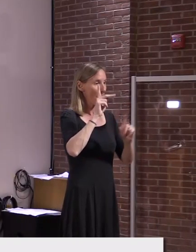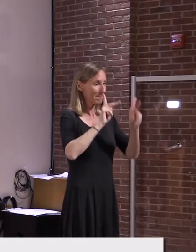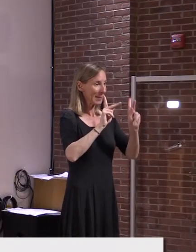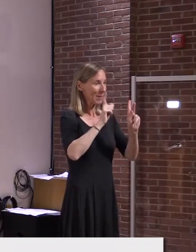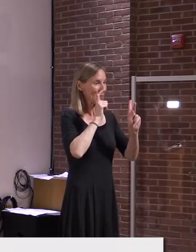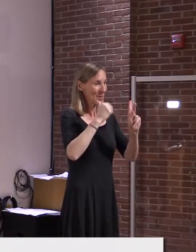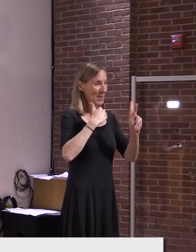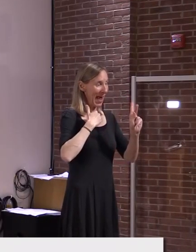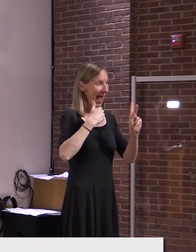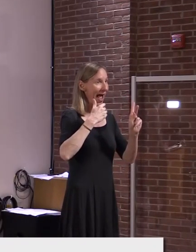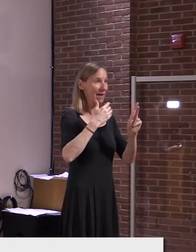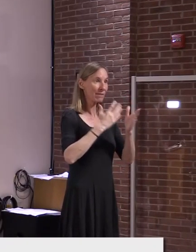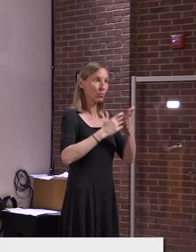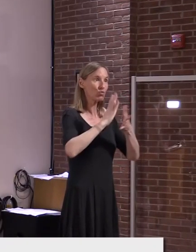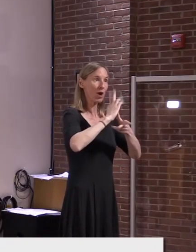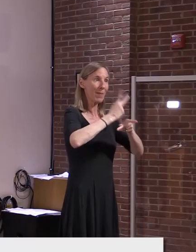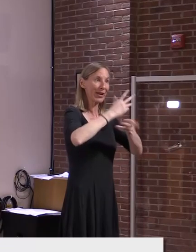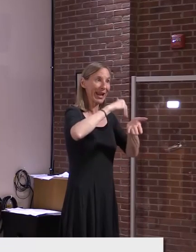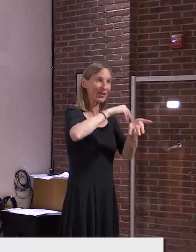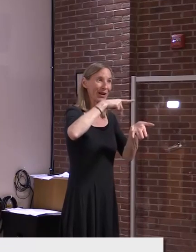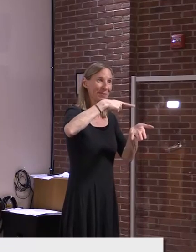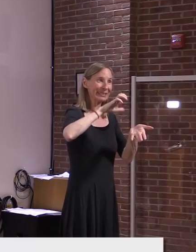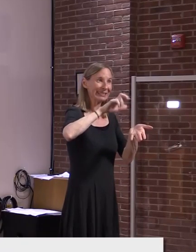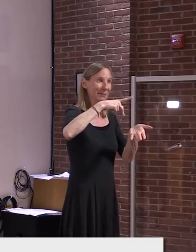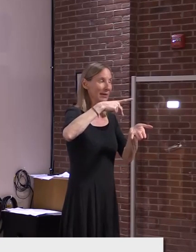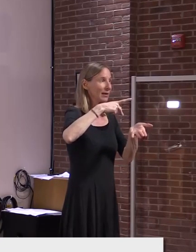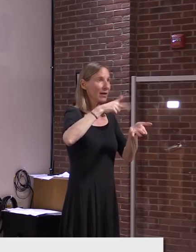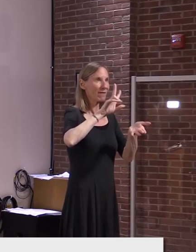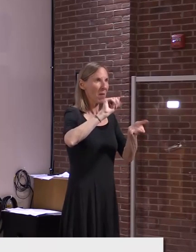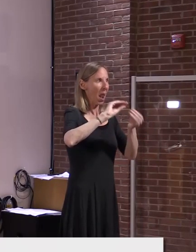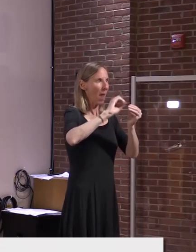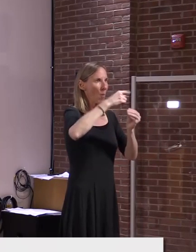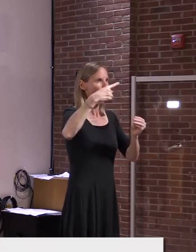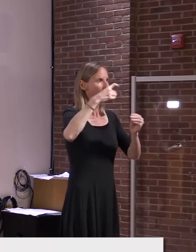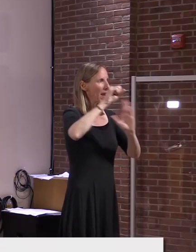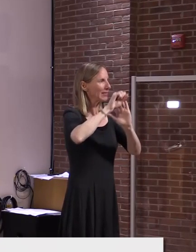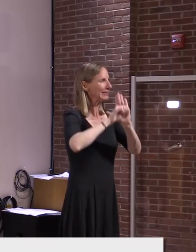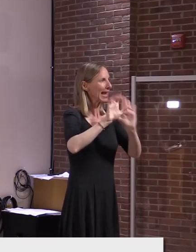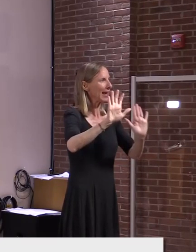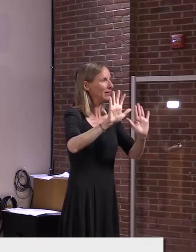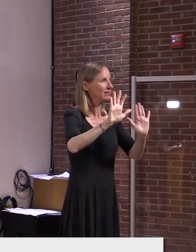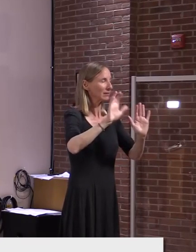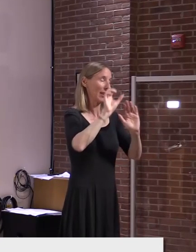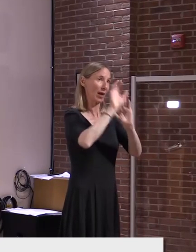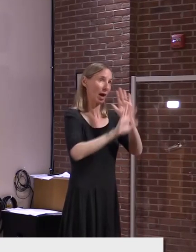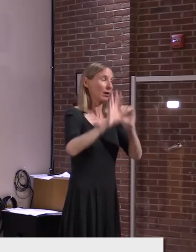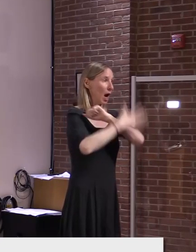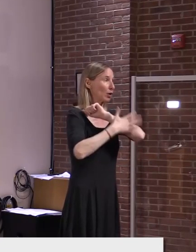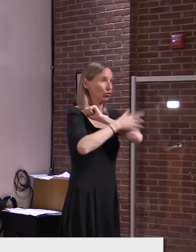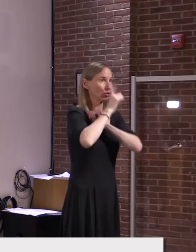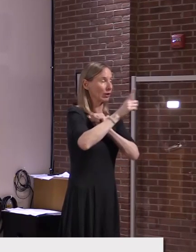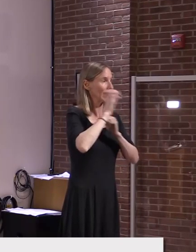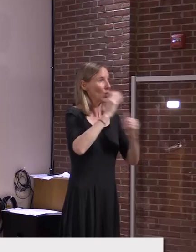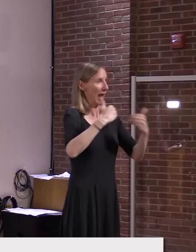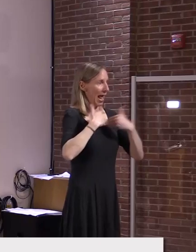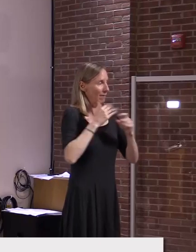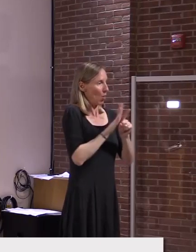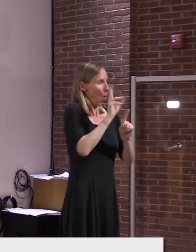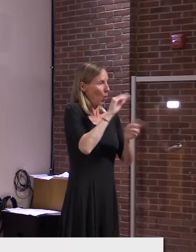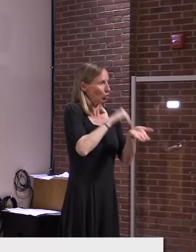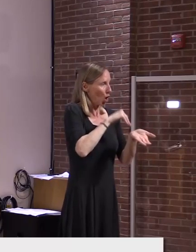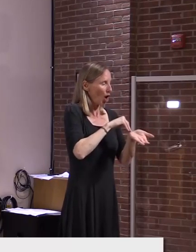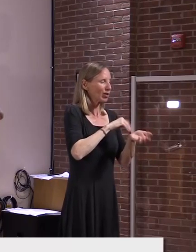primary care healthcare provider, physician, nurse practitioner, whatever. And all